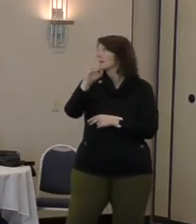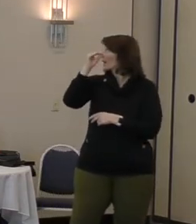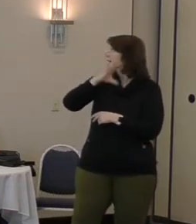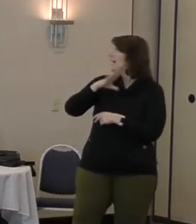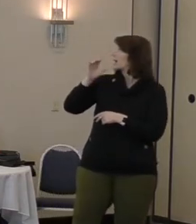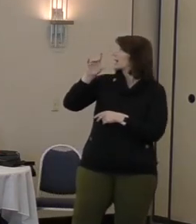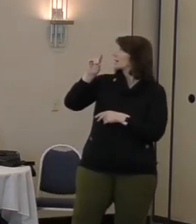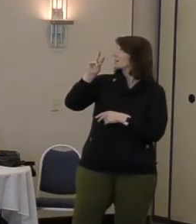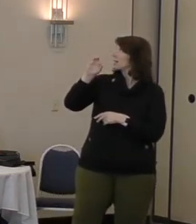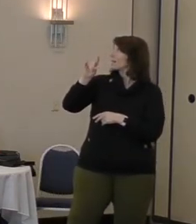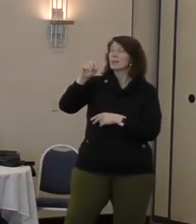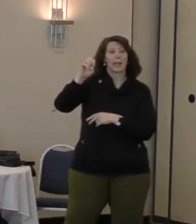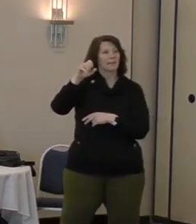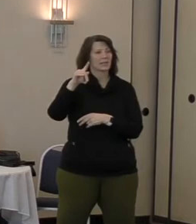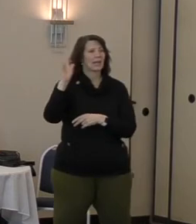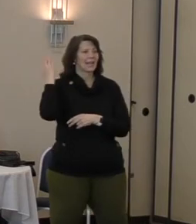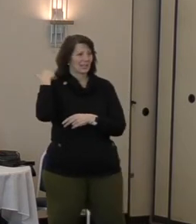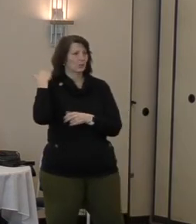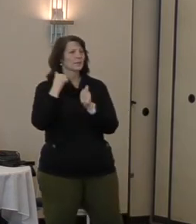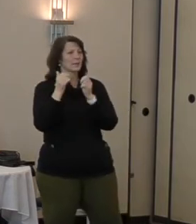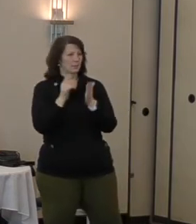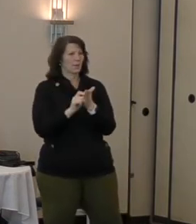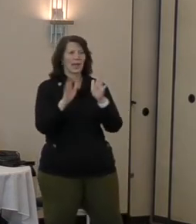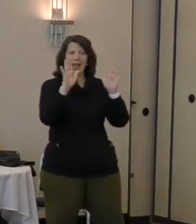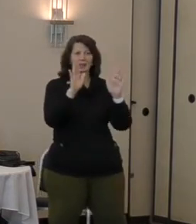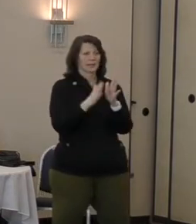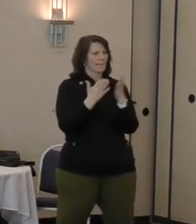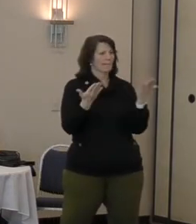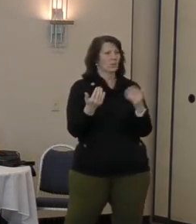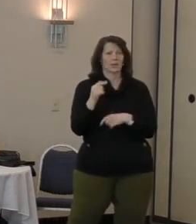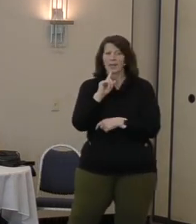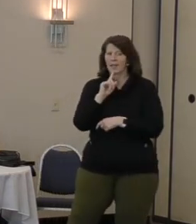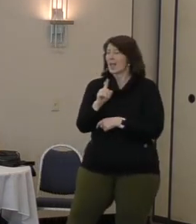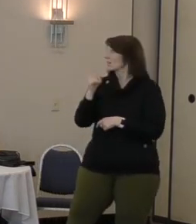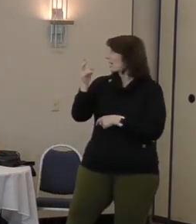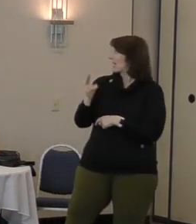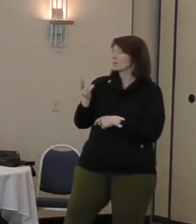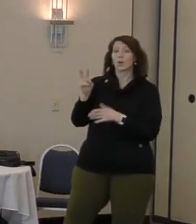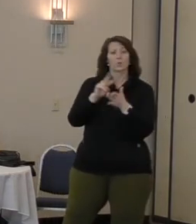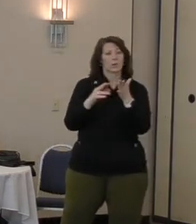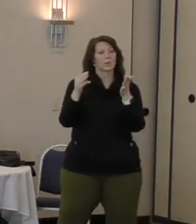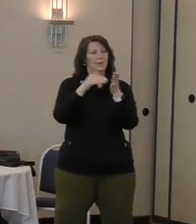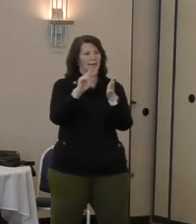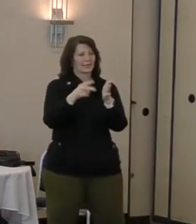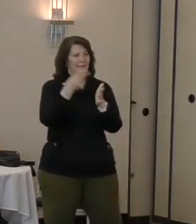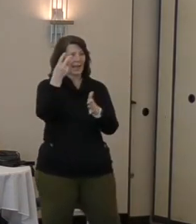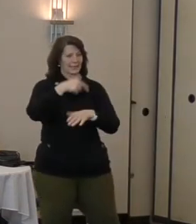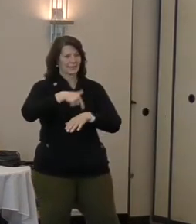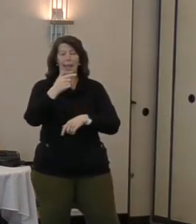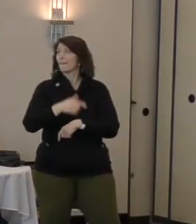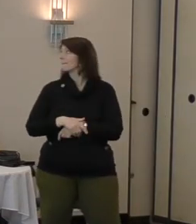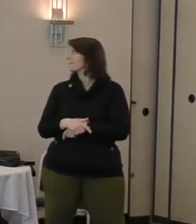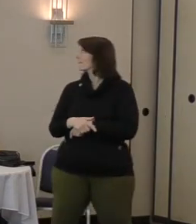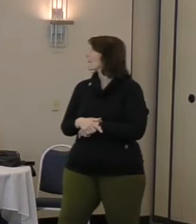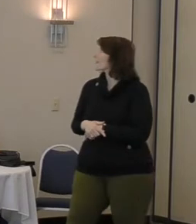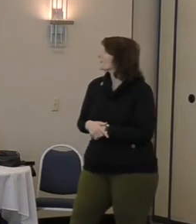David Epstein. He used to be a sports writer. It's an excellent book. I'm actually halfway through rereading it a second time.